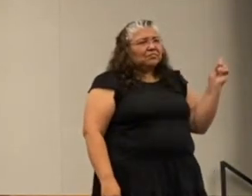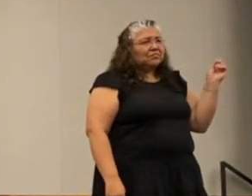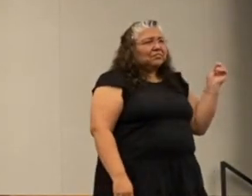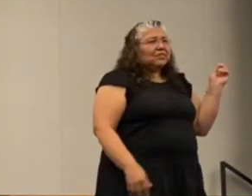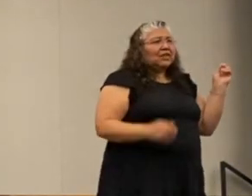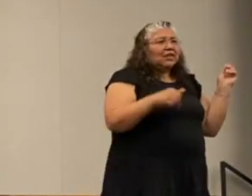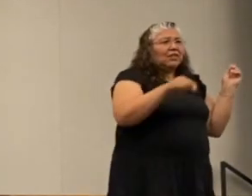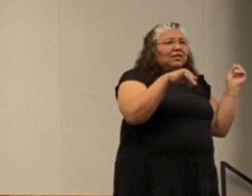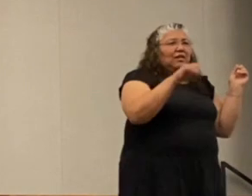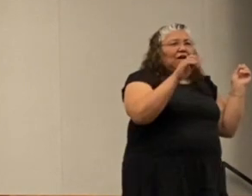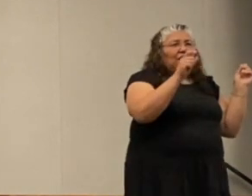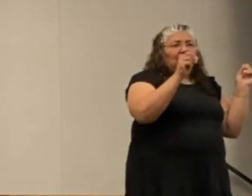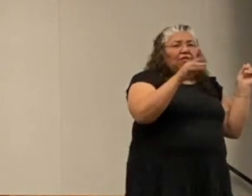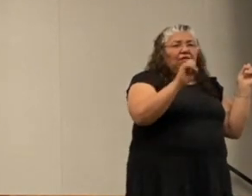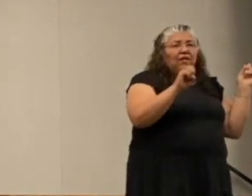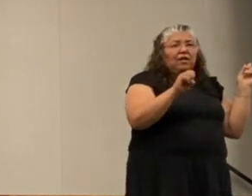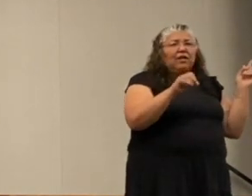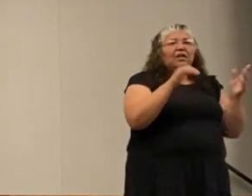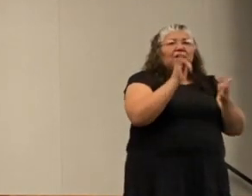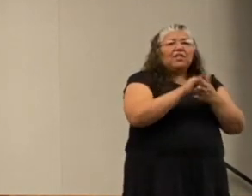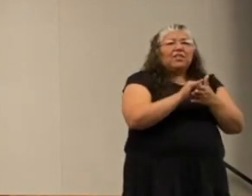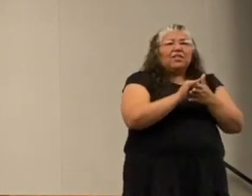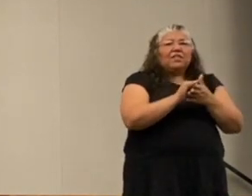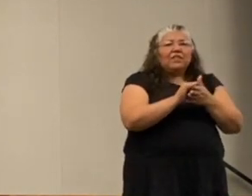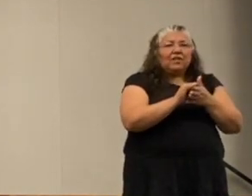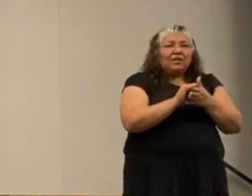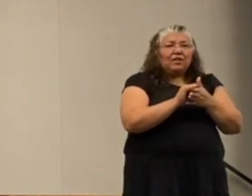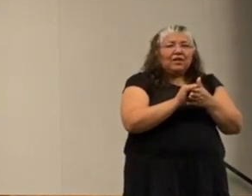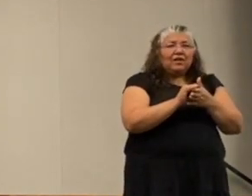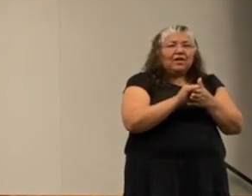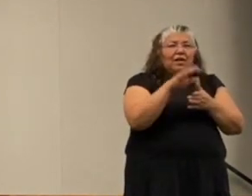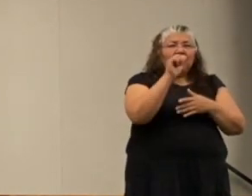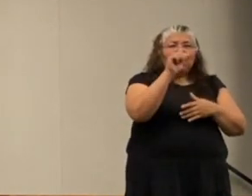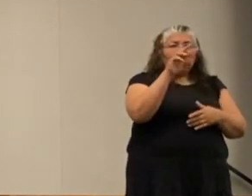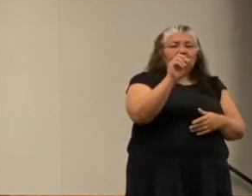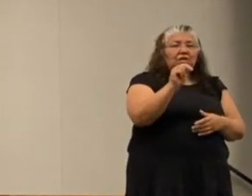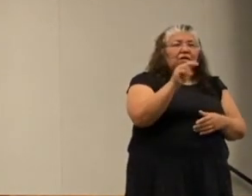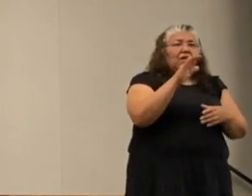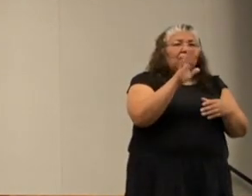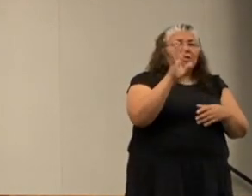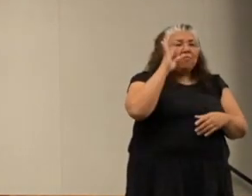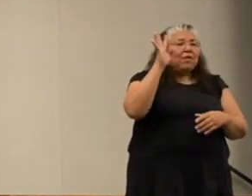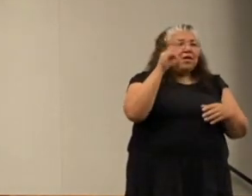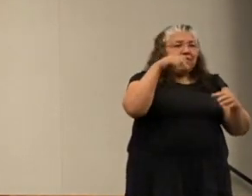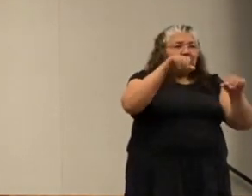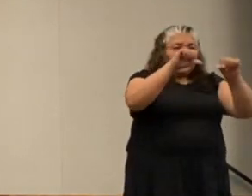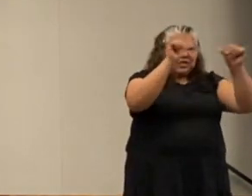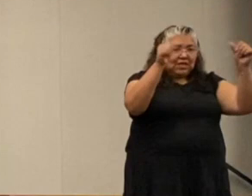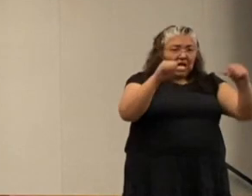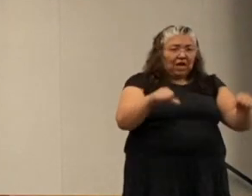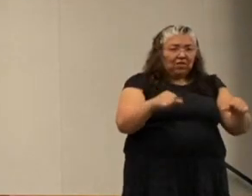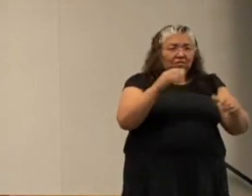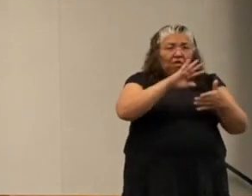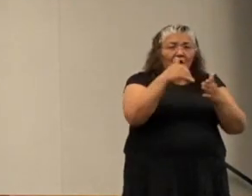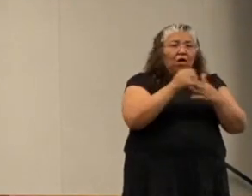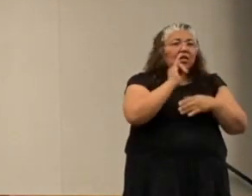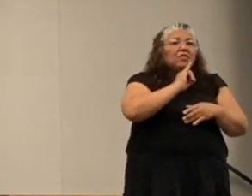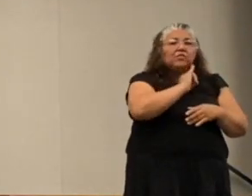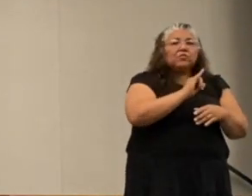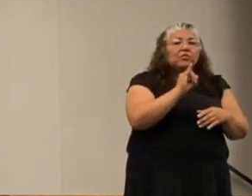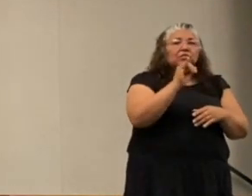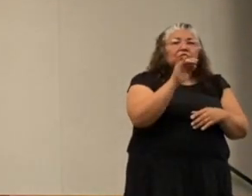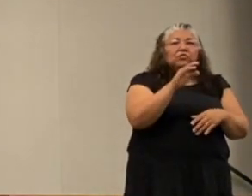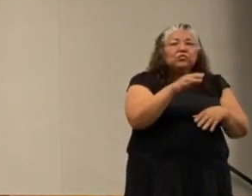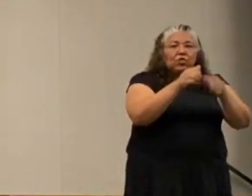Aaron, who made a idol for all Israel to worship.